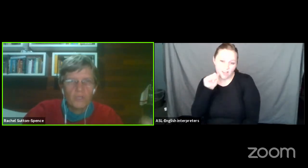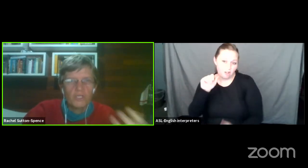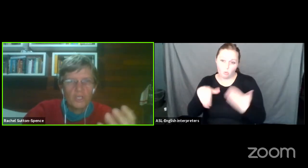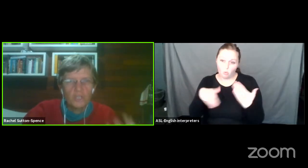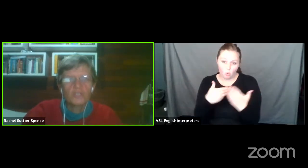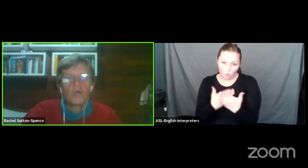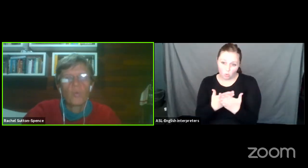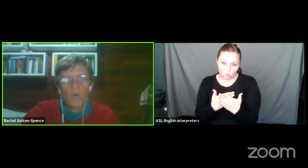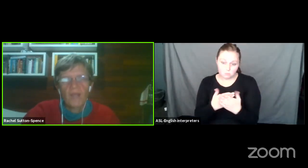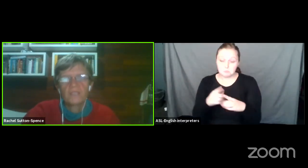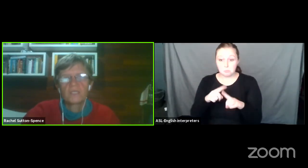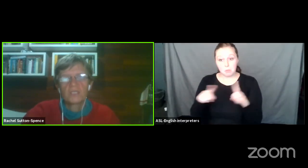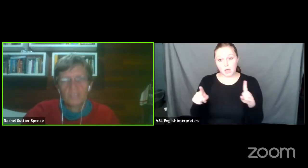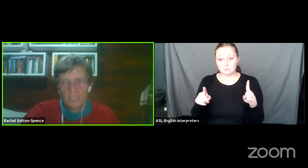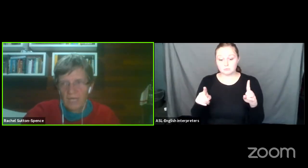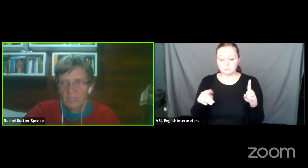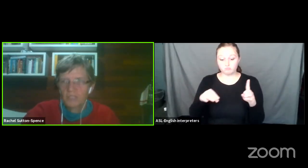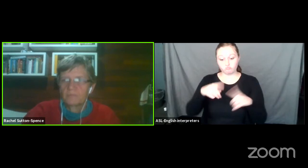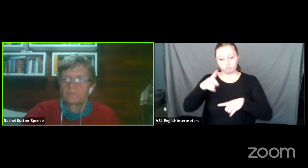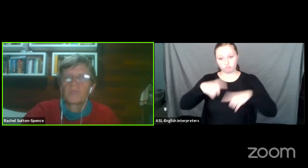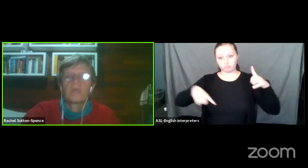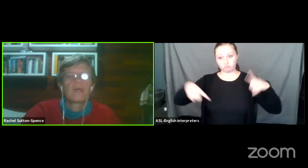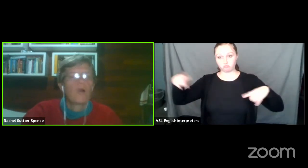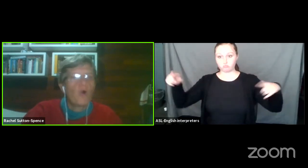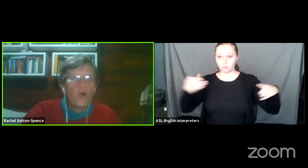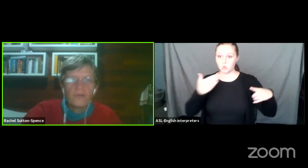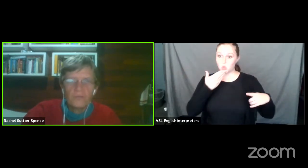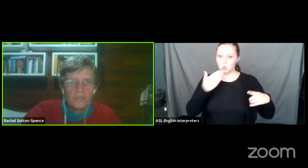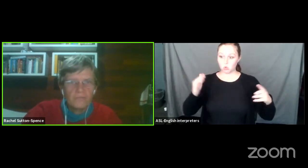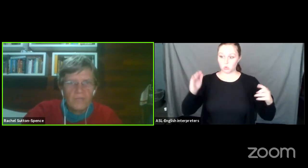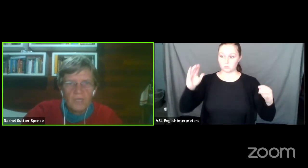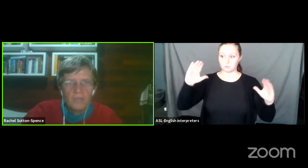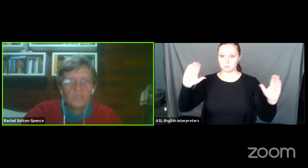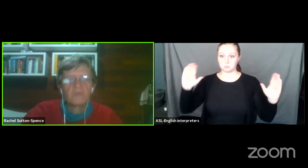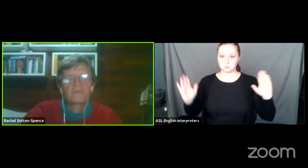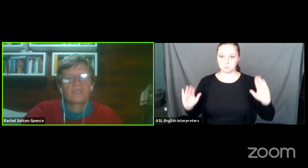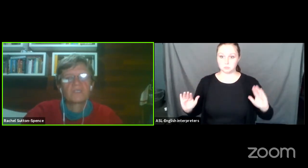we've got a good wide collection. All of those